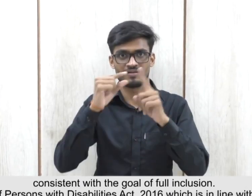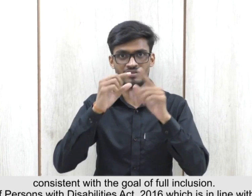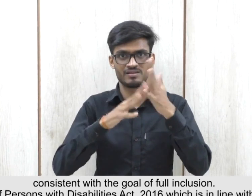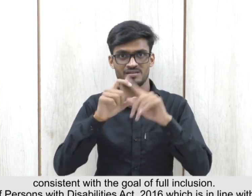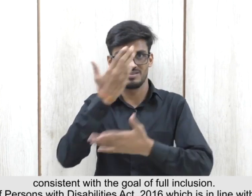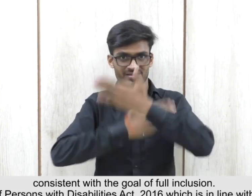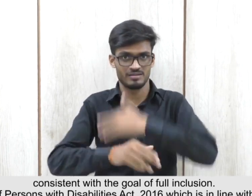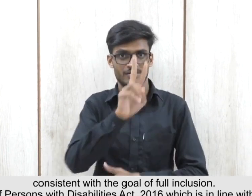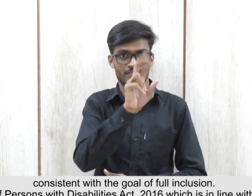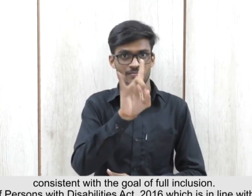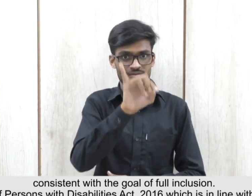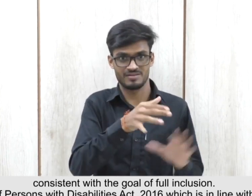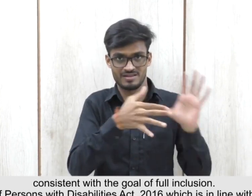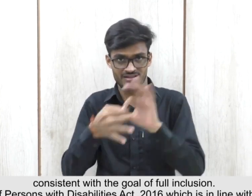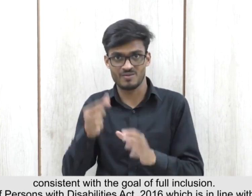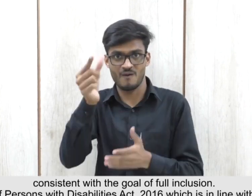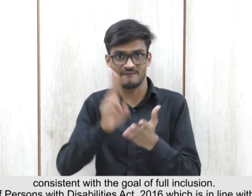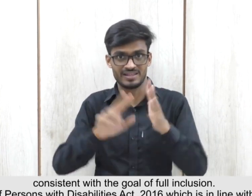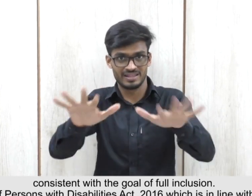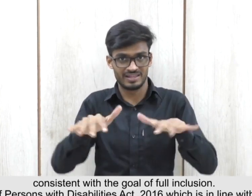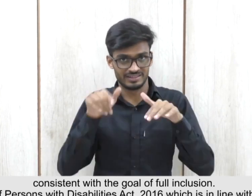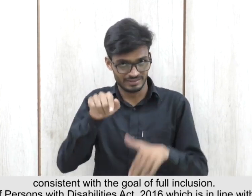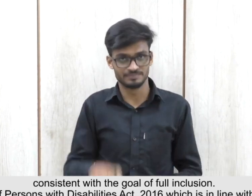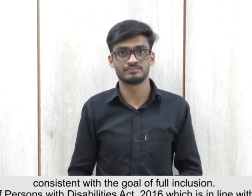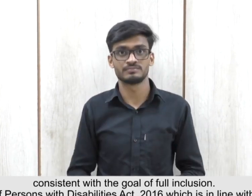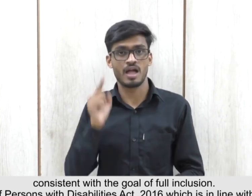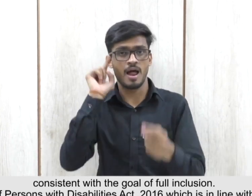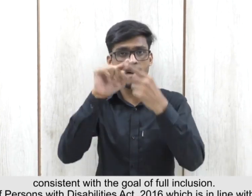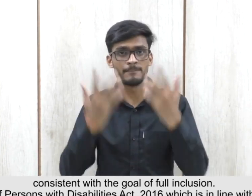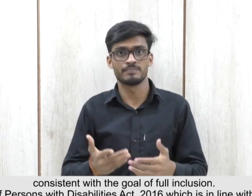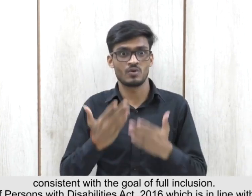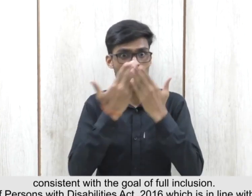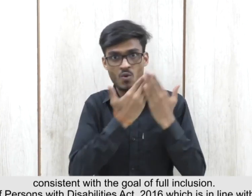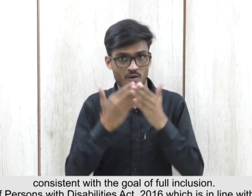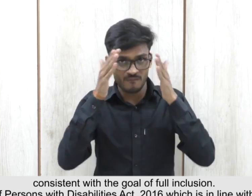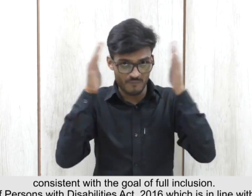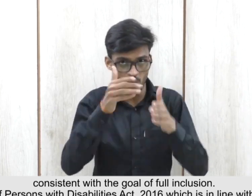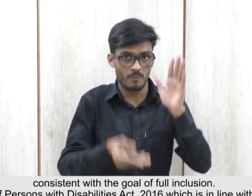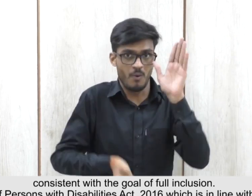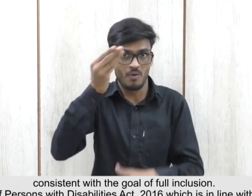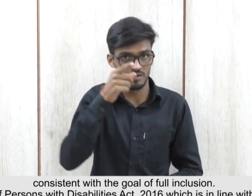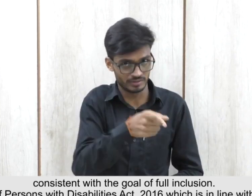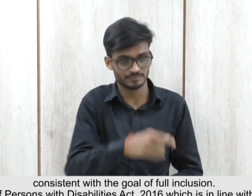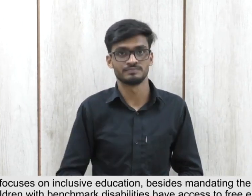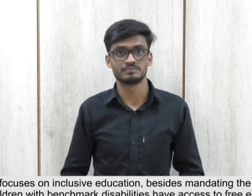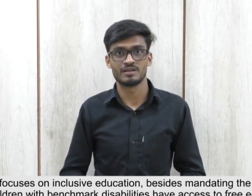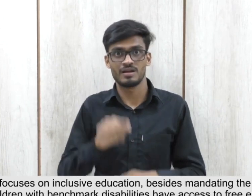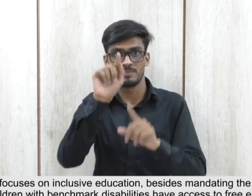inclusion. 5.7 The Rights of Persons with Disabilities Act 2016, which is in line with the spirit of the UN